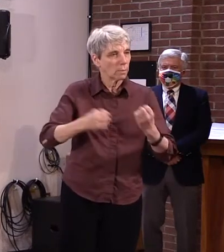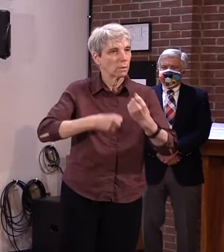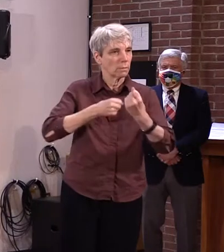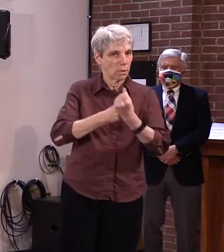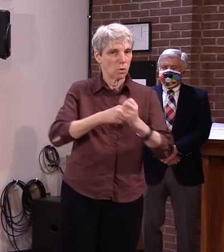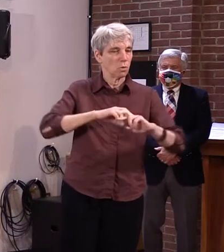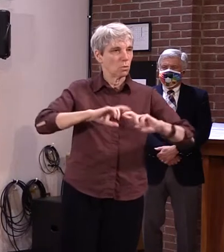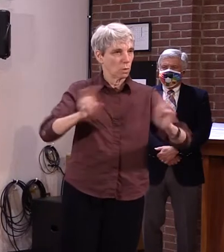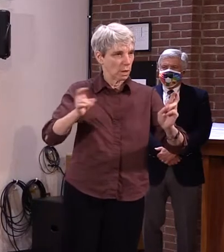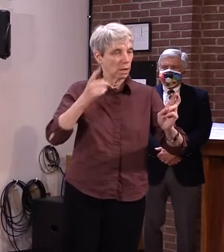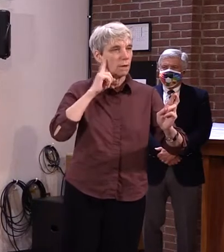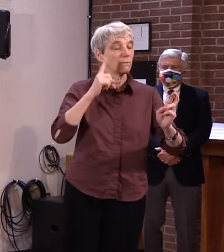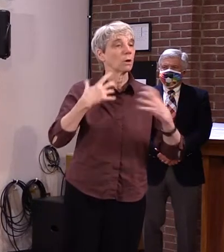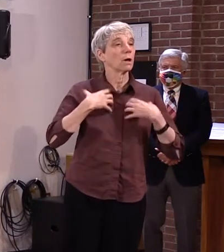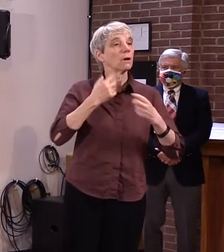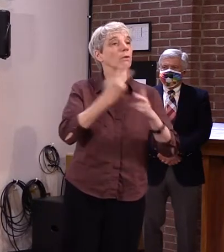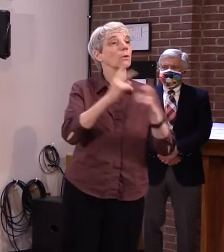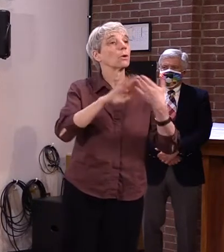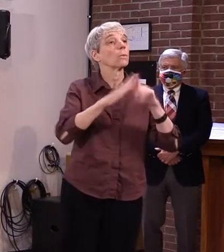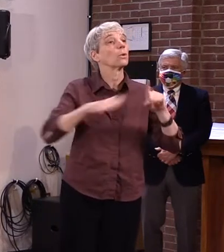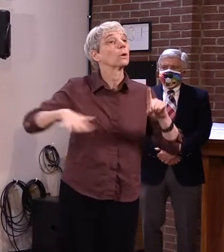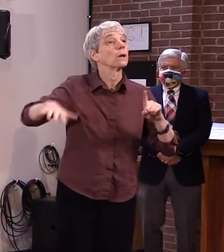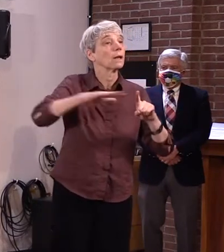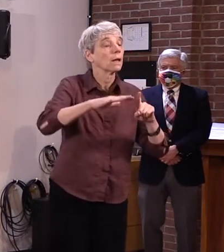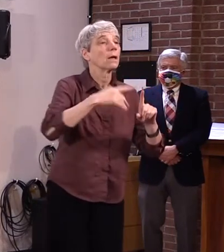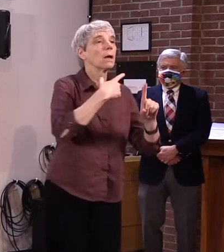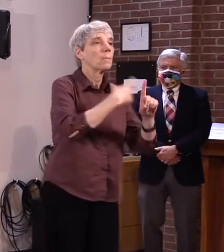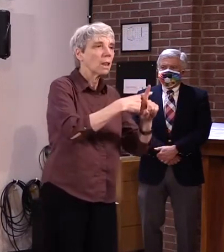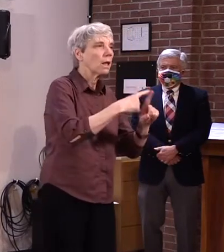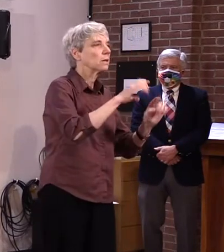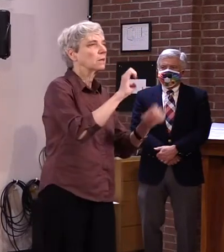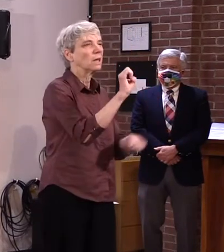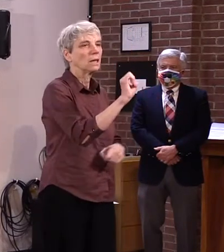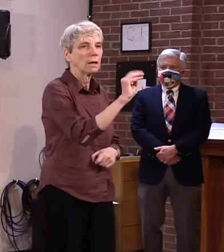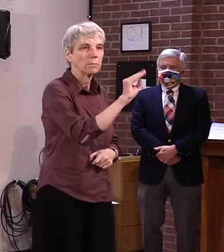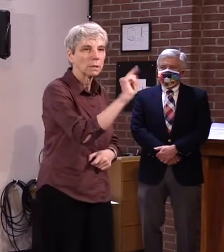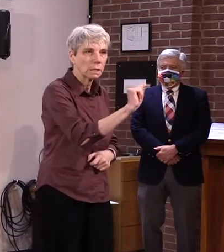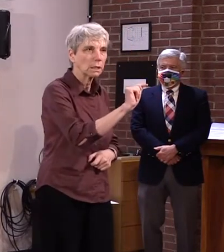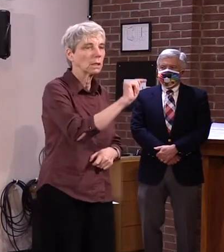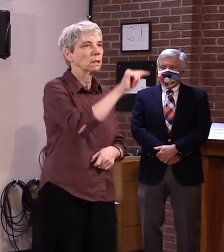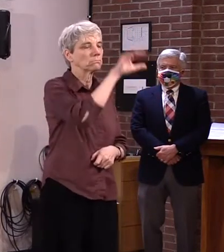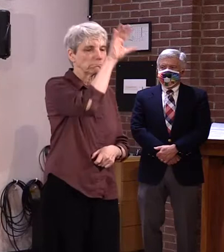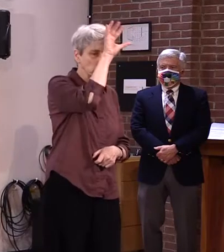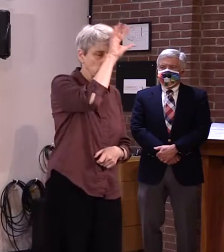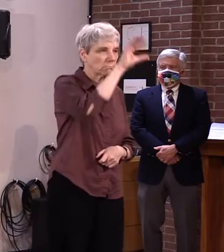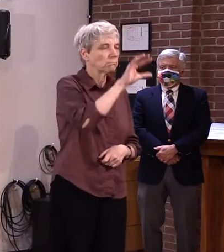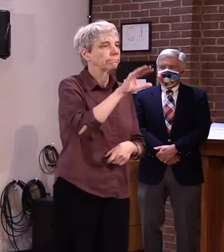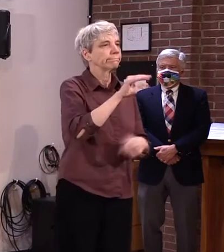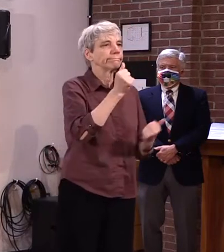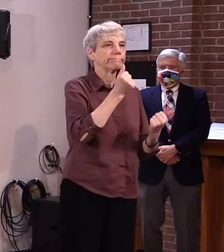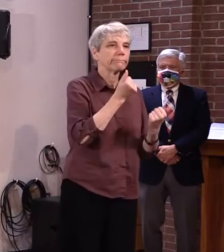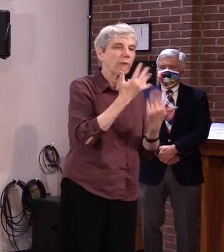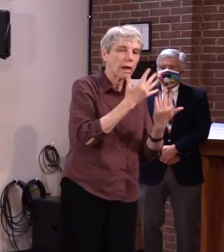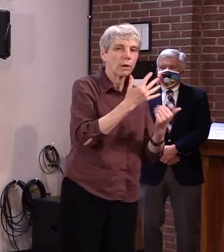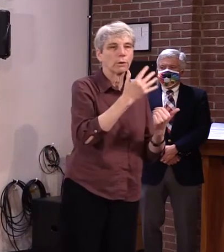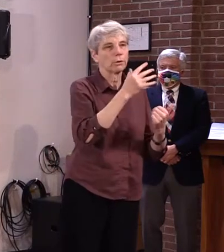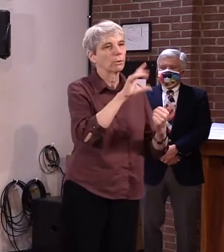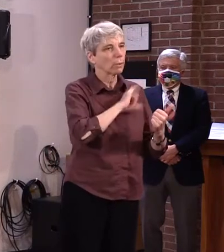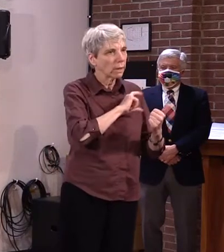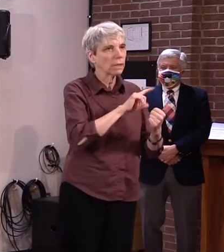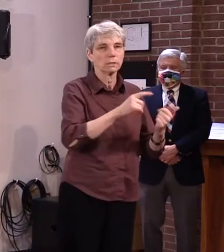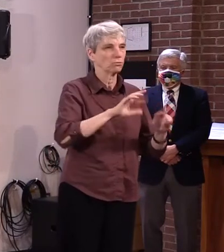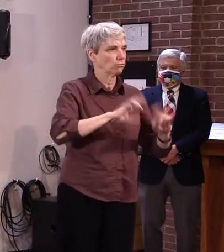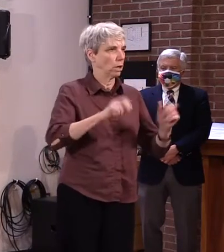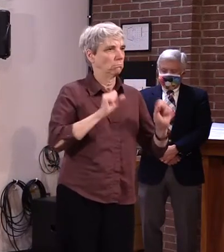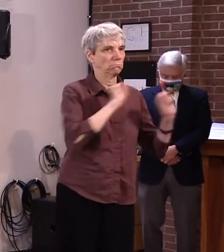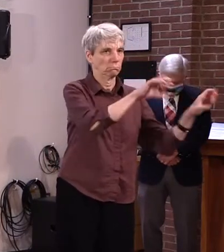the overall healthcare community and the emergency response community when resources are constrained. And demand continues to remain high